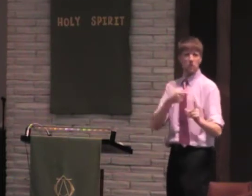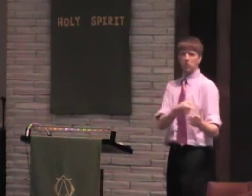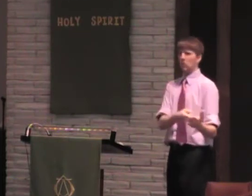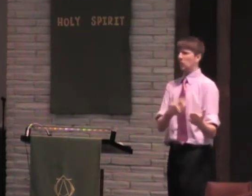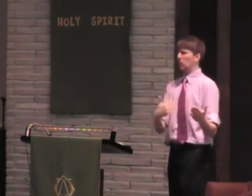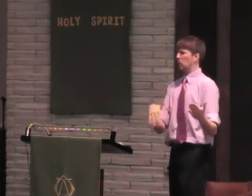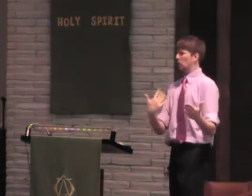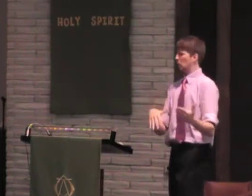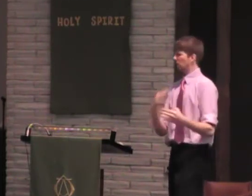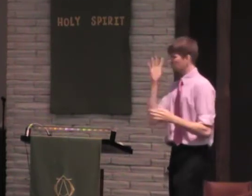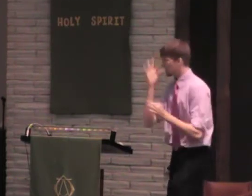Isaac.